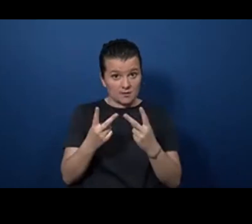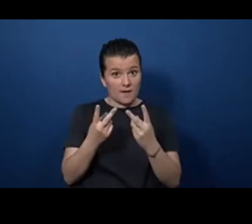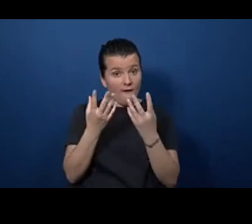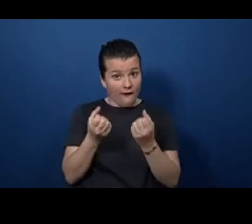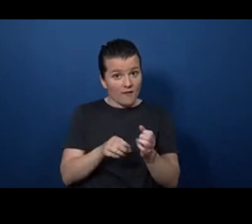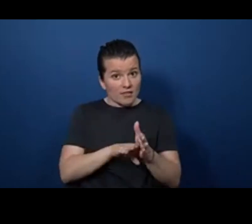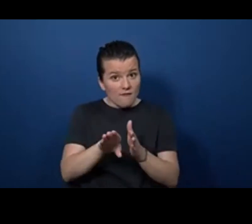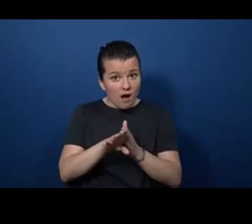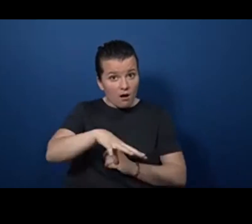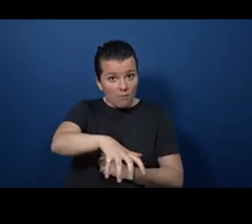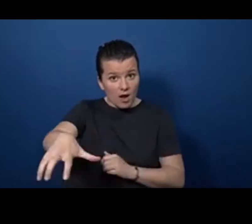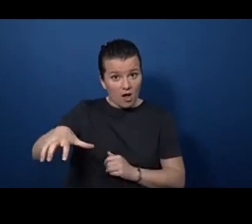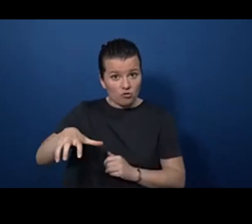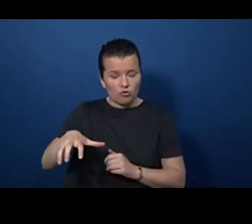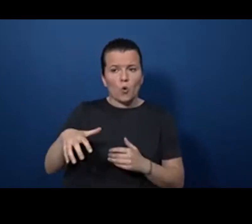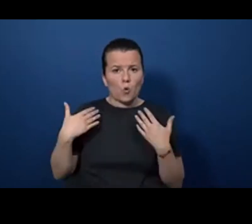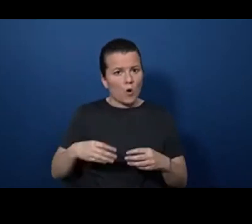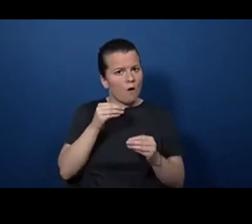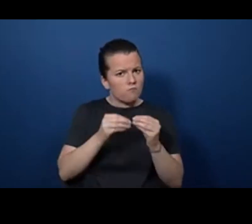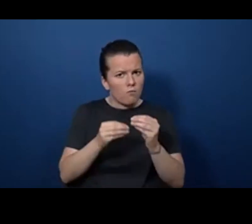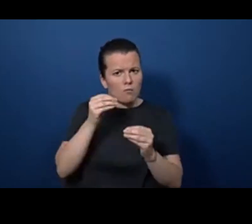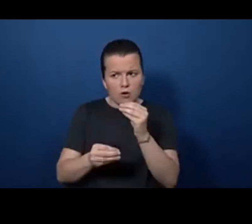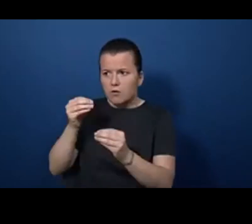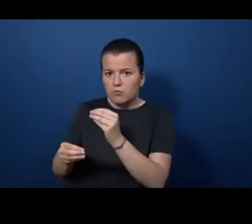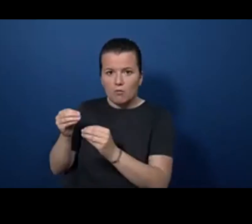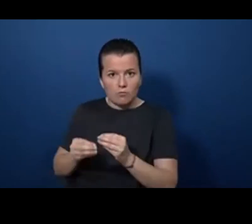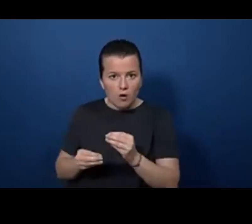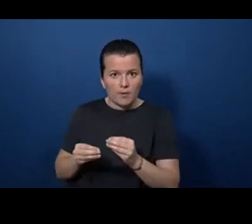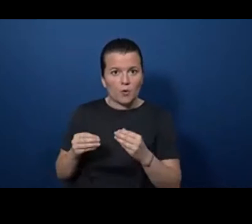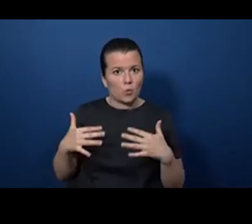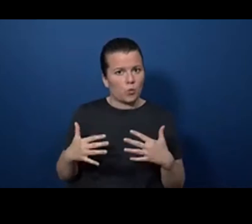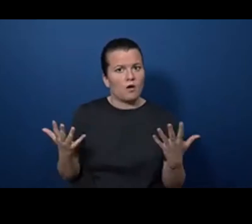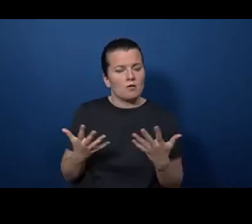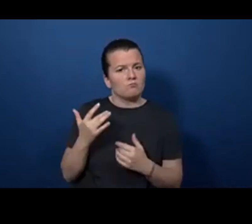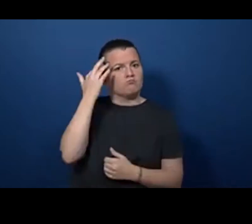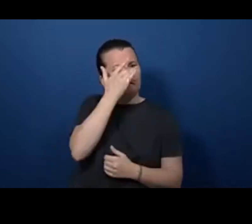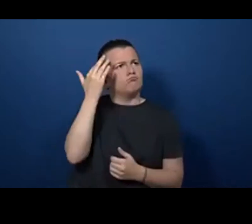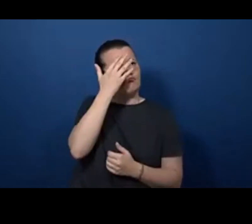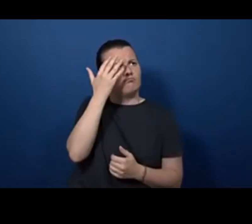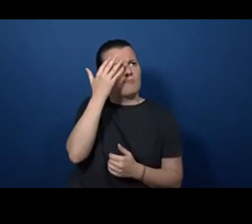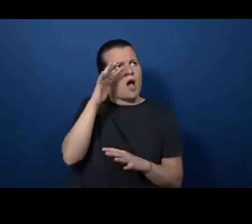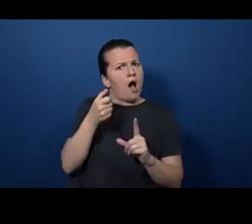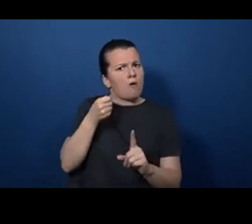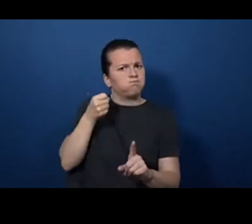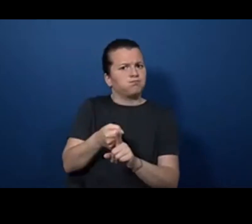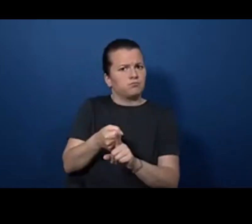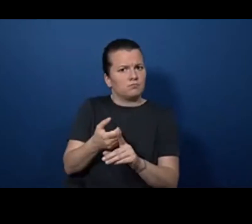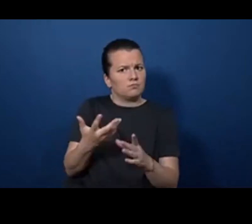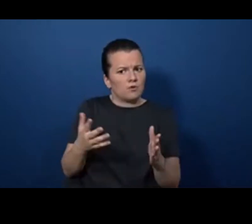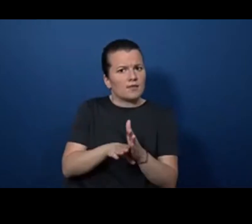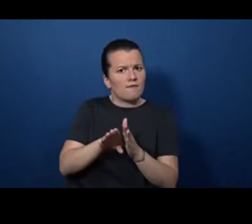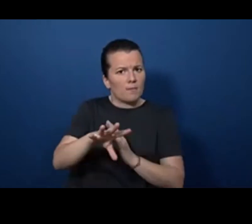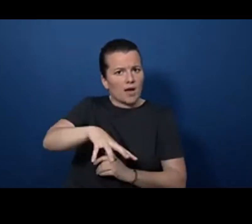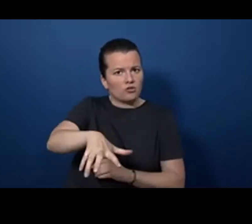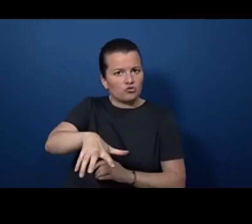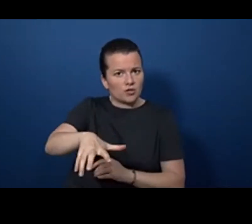countries, let us imagine to what greater extent it may exist in developing countries, when